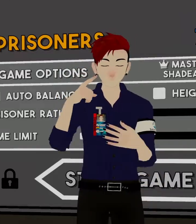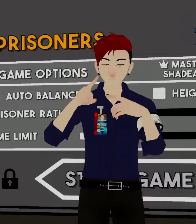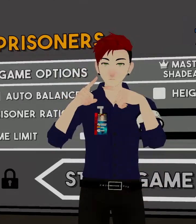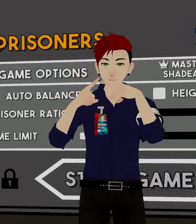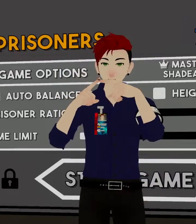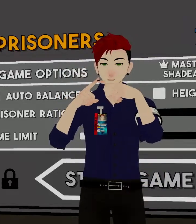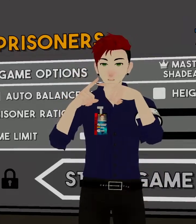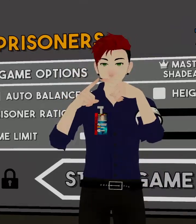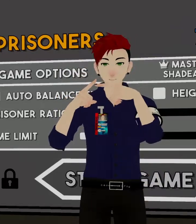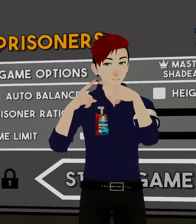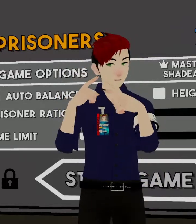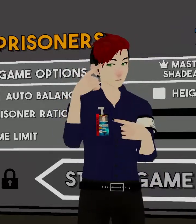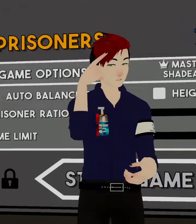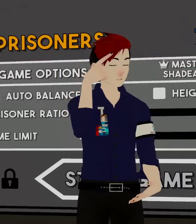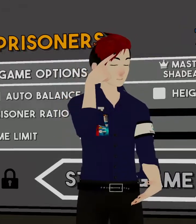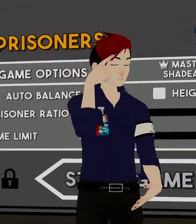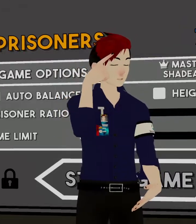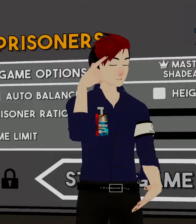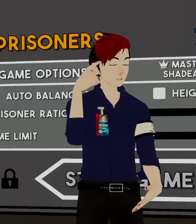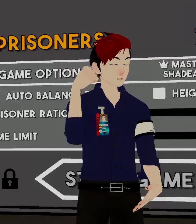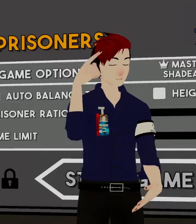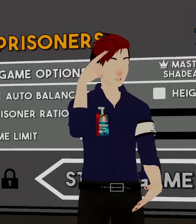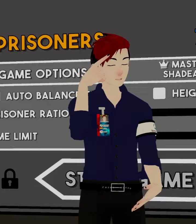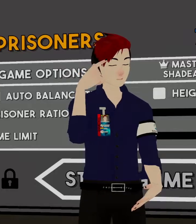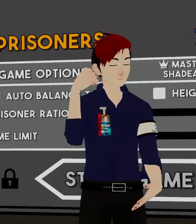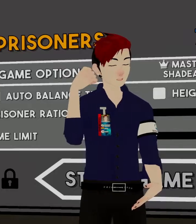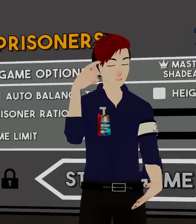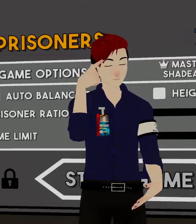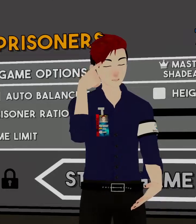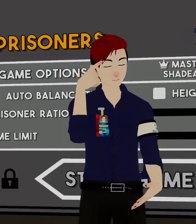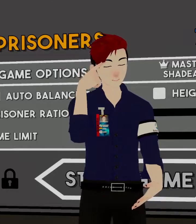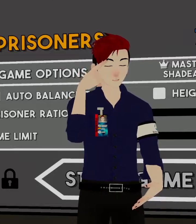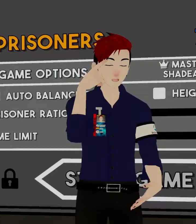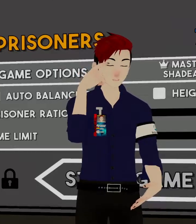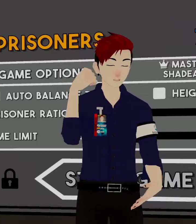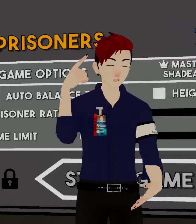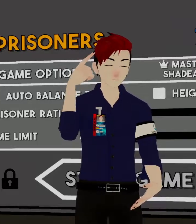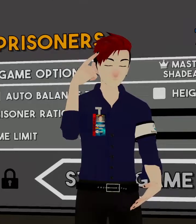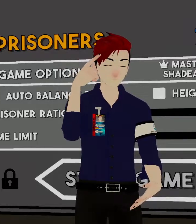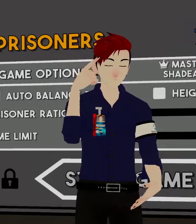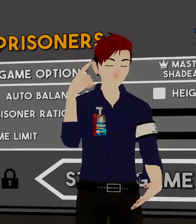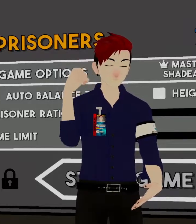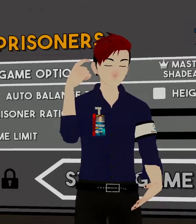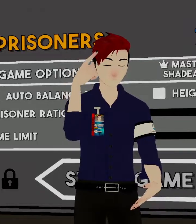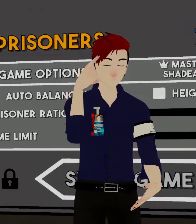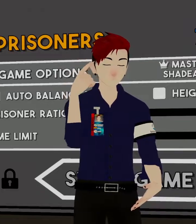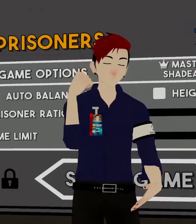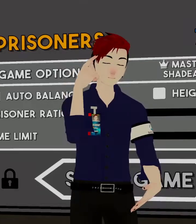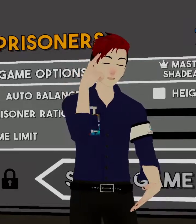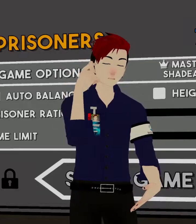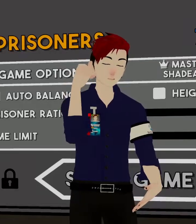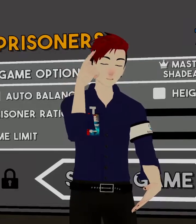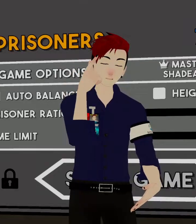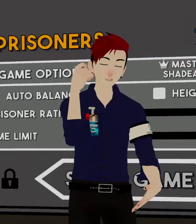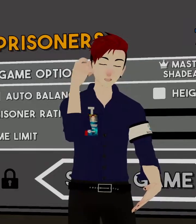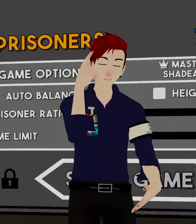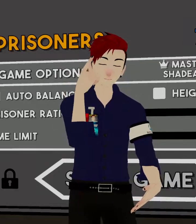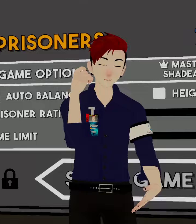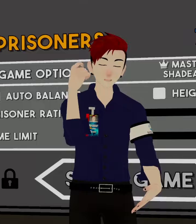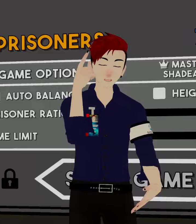You're basically going to take your index finger and kind of like rub up against your eyebrow. It's like, I'm